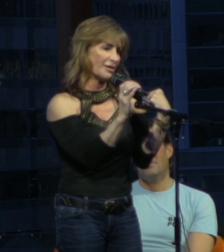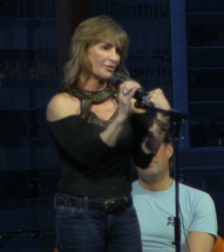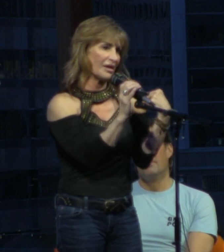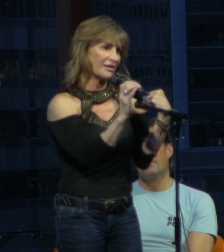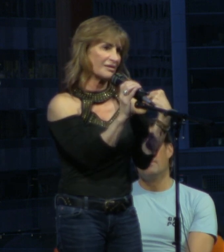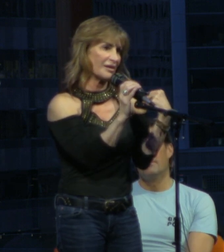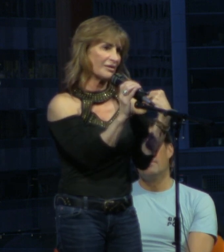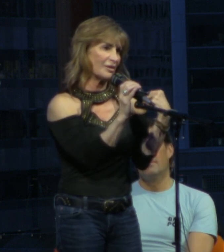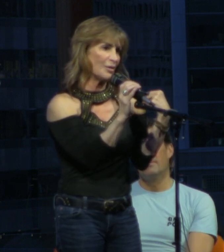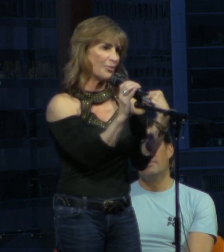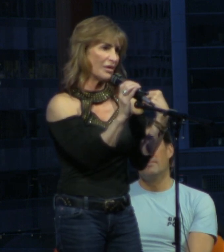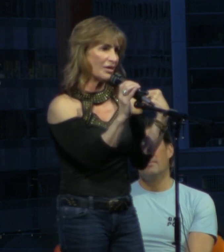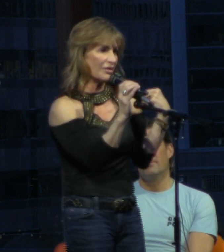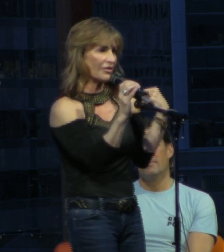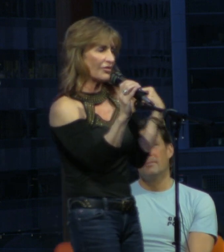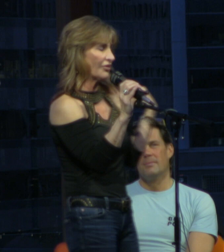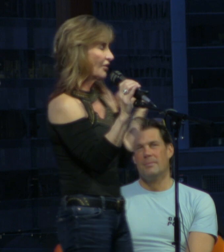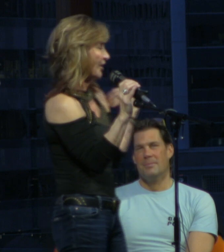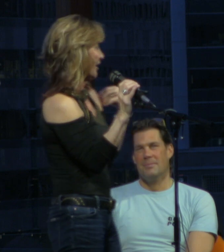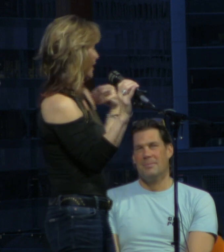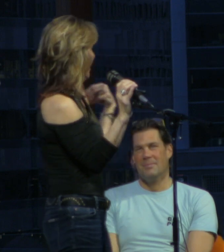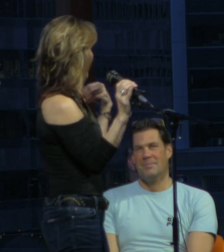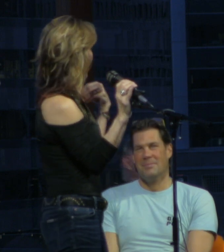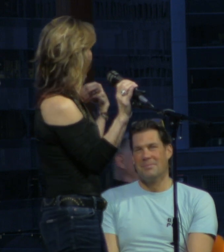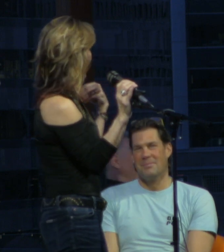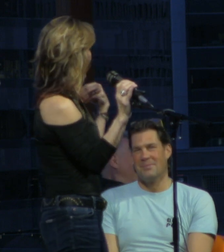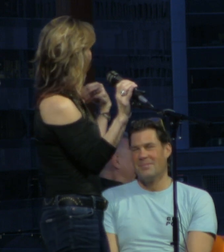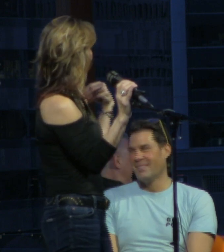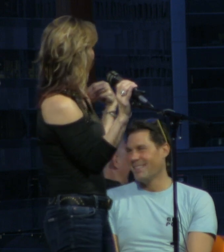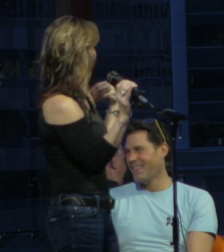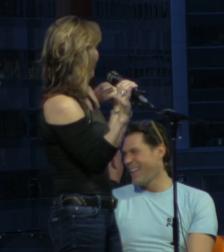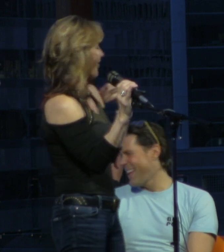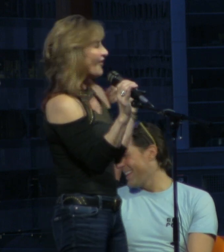here. And I'm like, sexy beast.